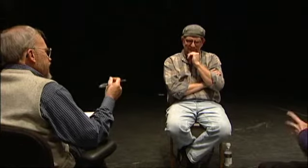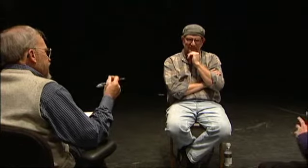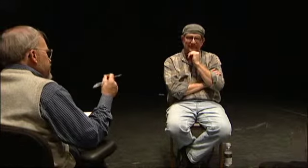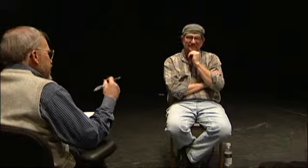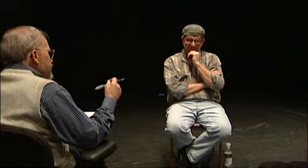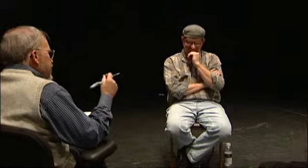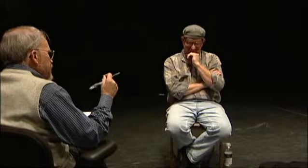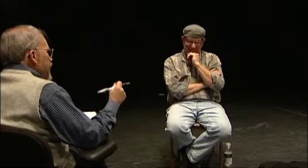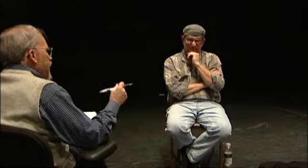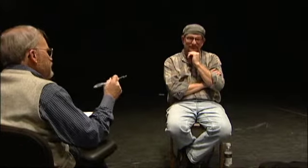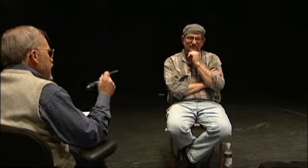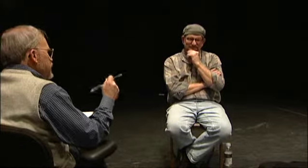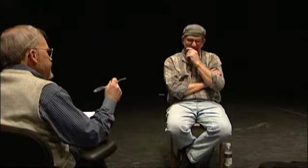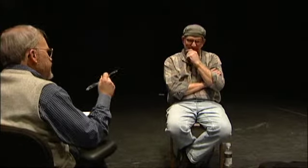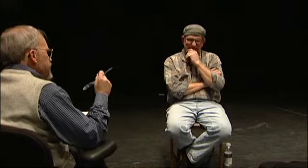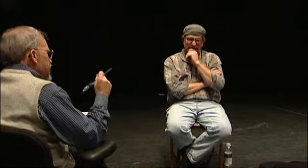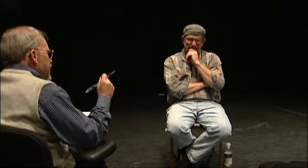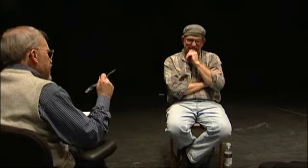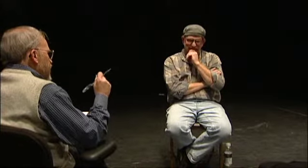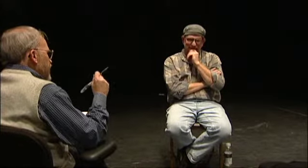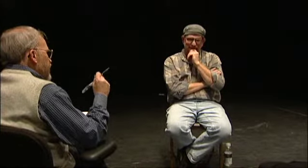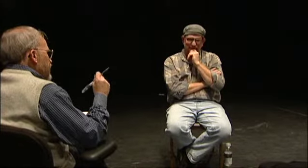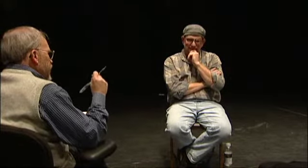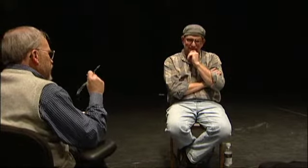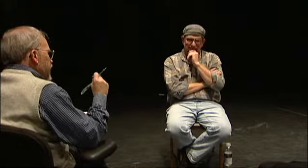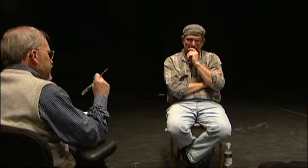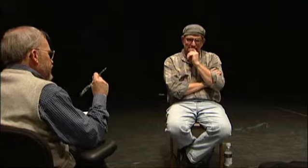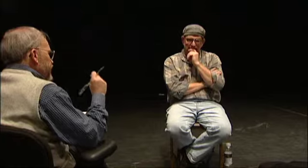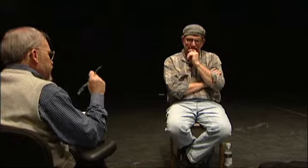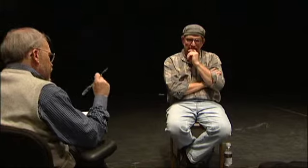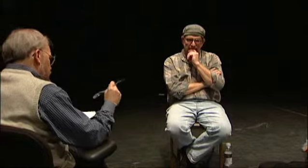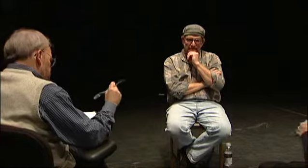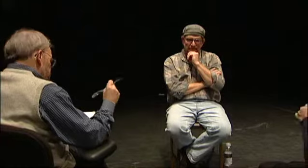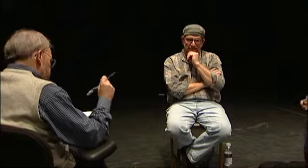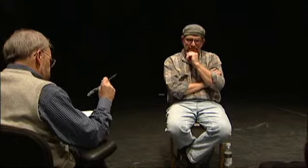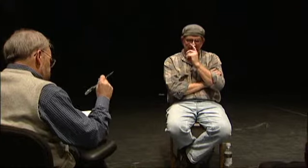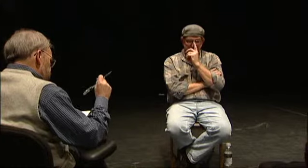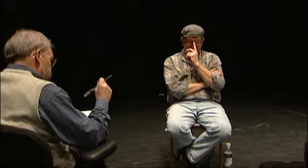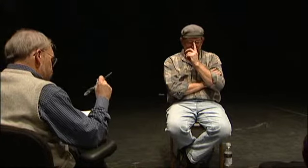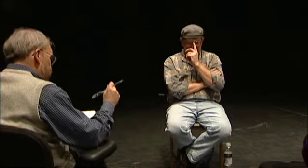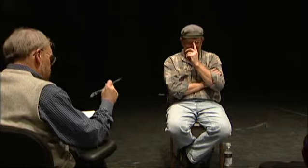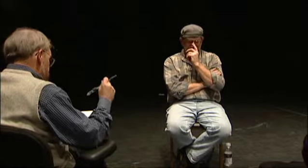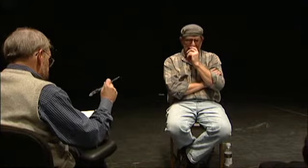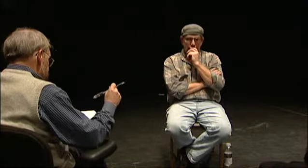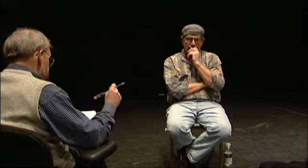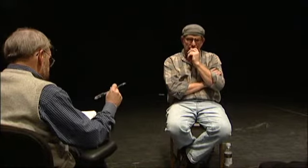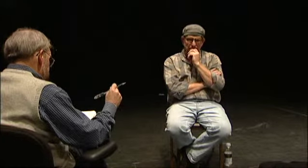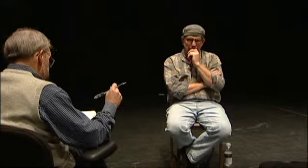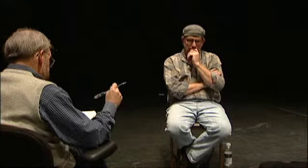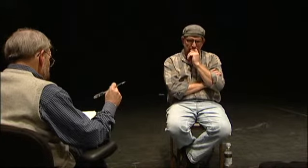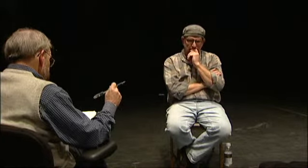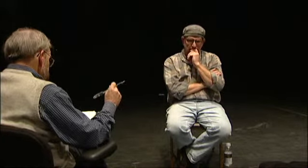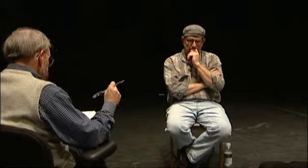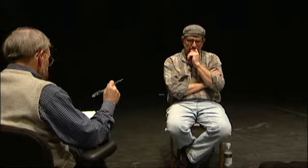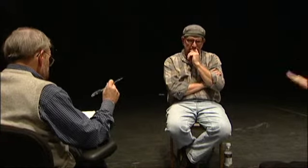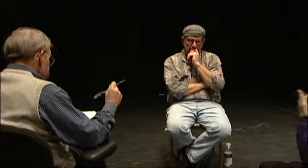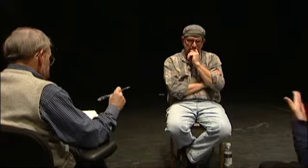As I recall, most, although I don't think all, of what Tubal was saying was